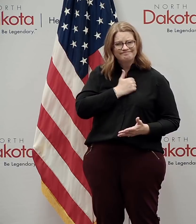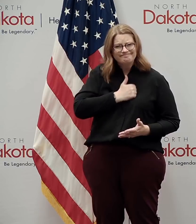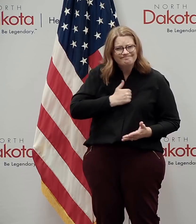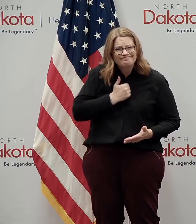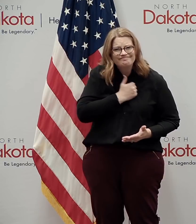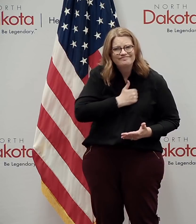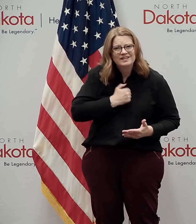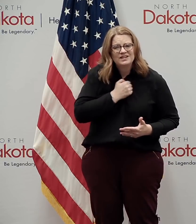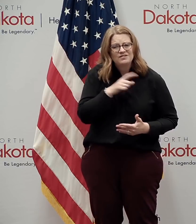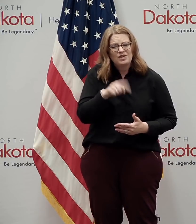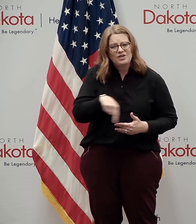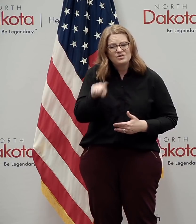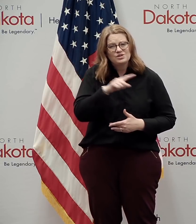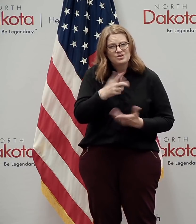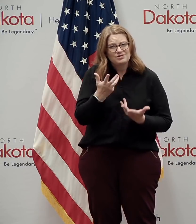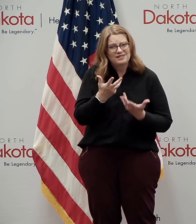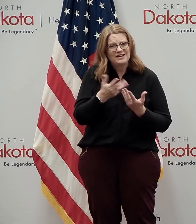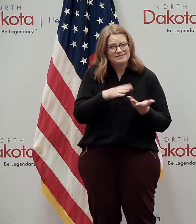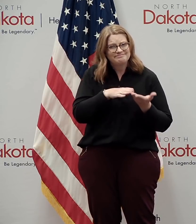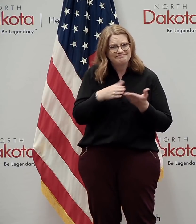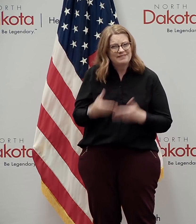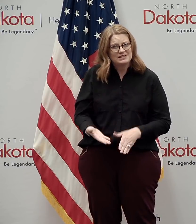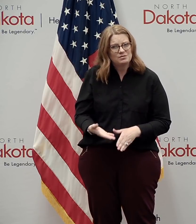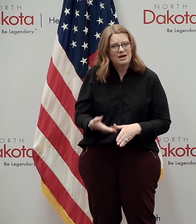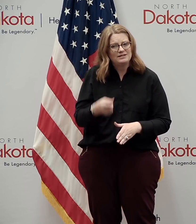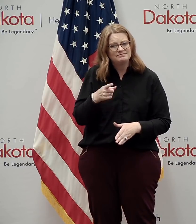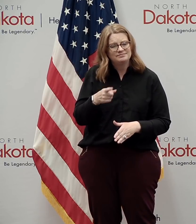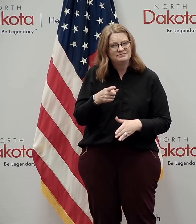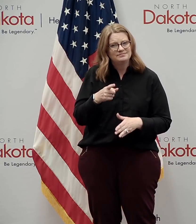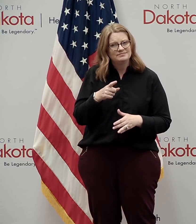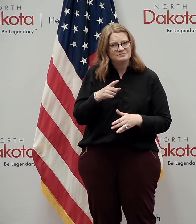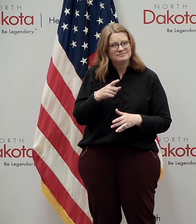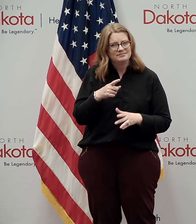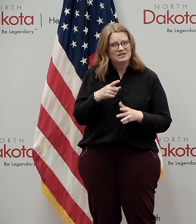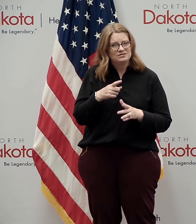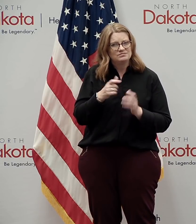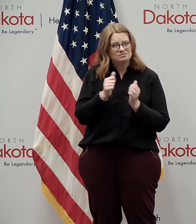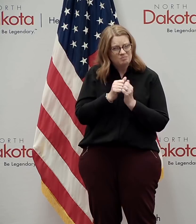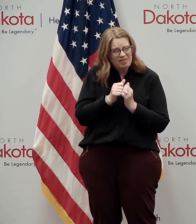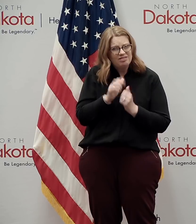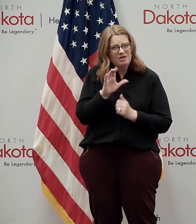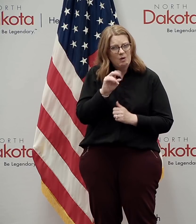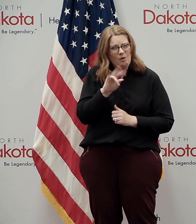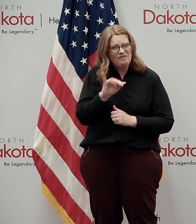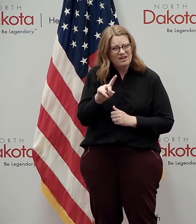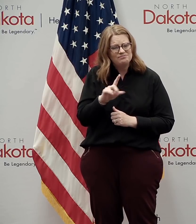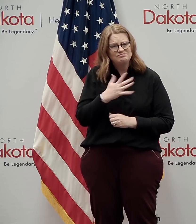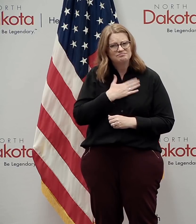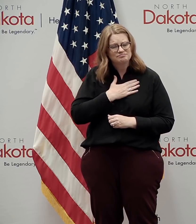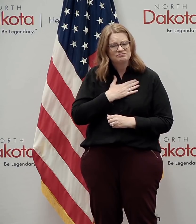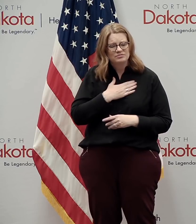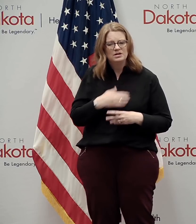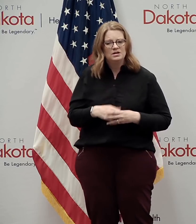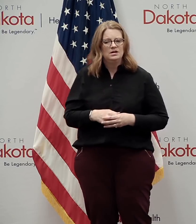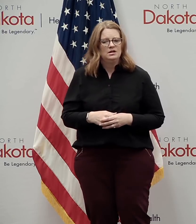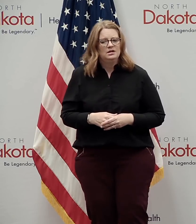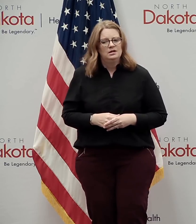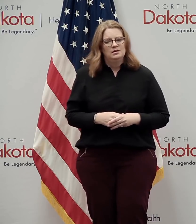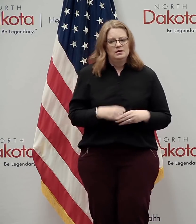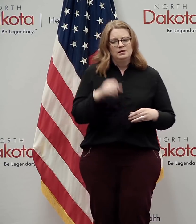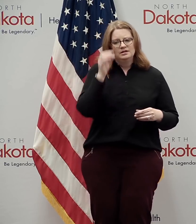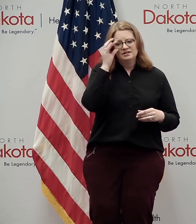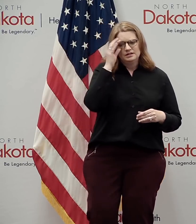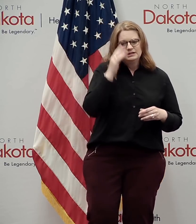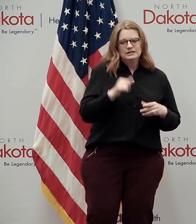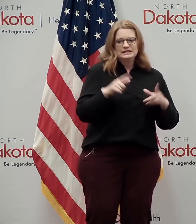someone in the past week who've passed away with COVID. In terms of our testing